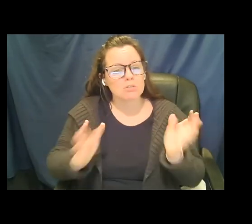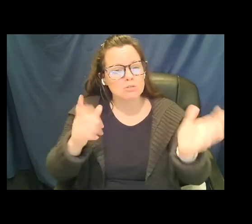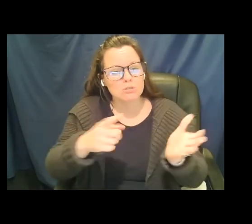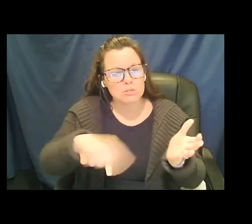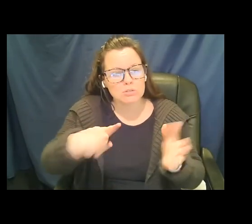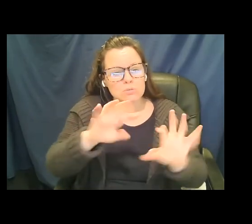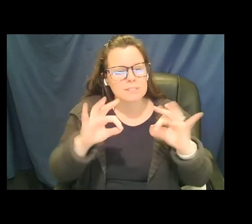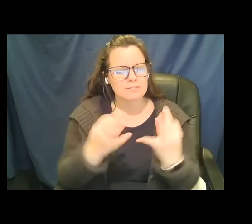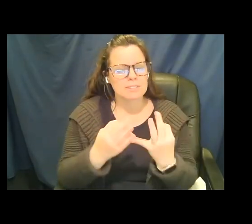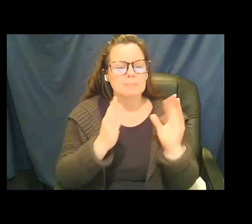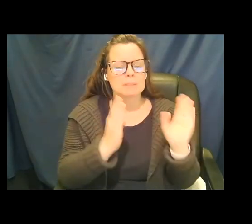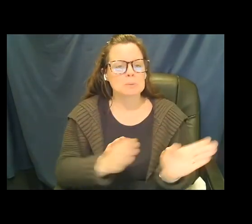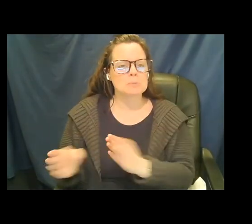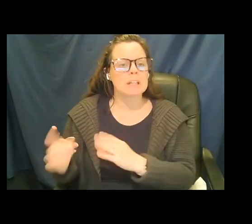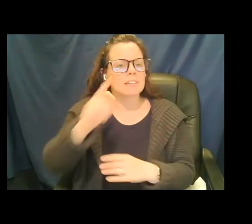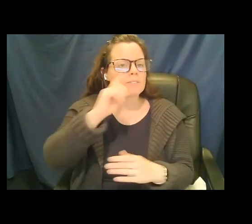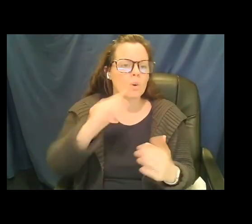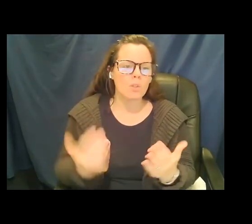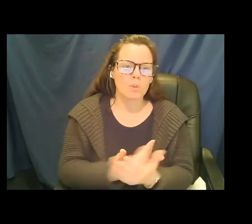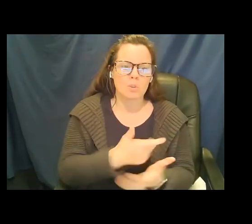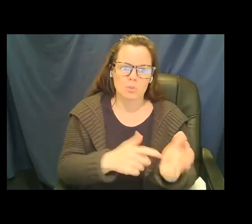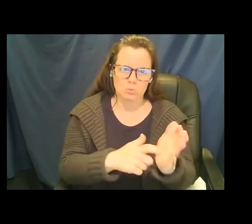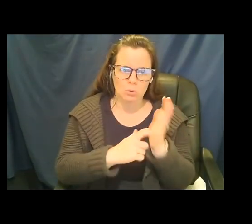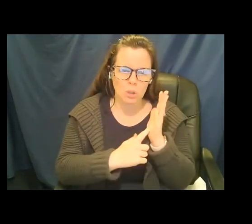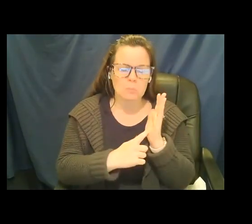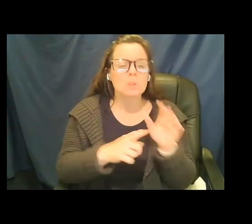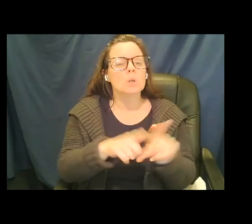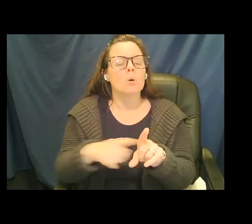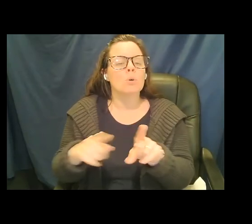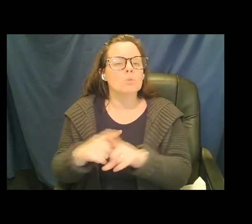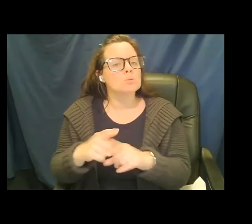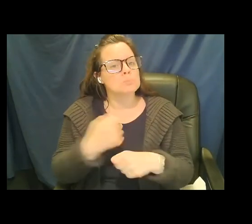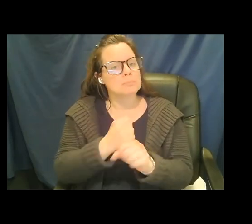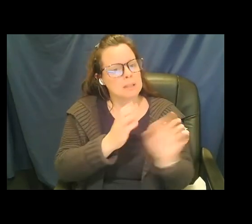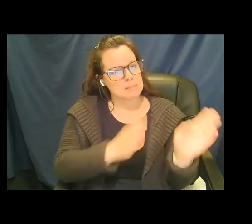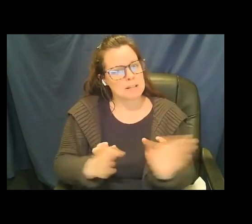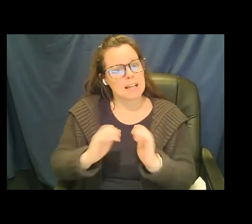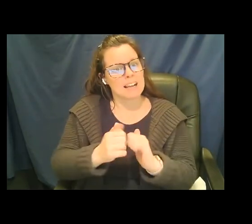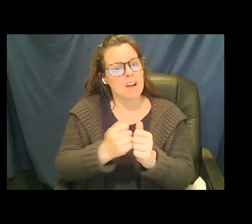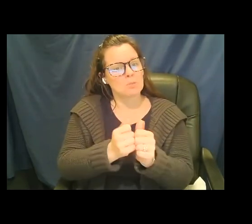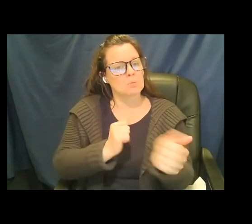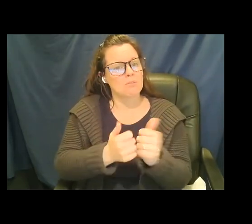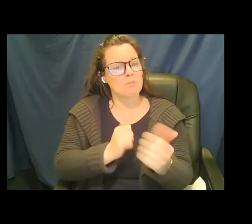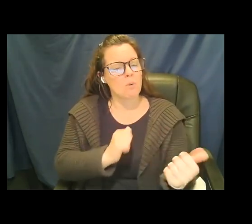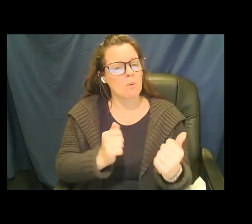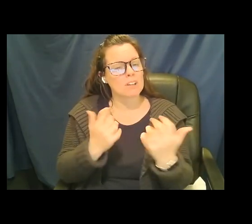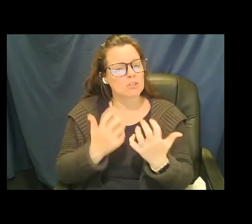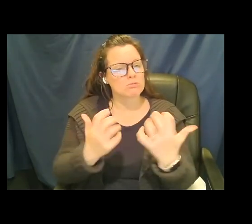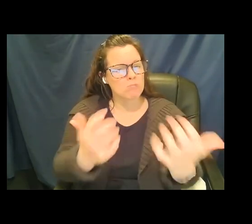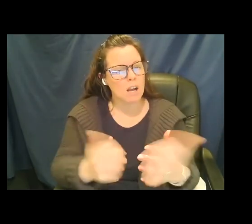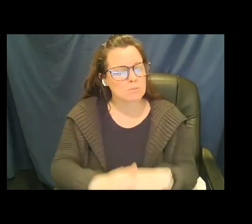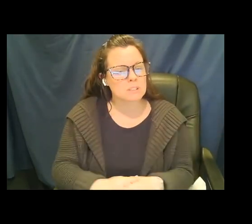to plan for these new requirements and also create plans for how you will avoid crowds, how you will